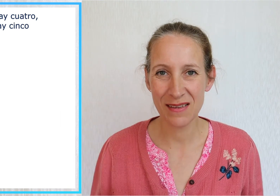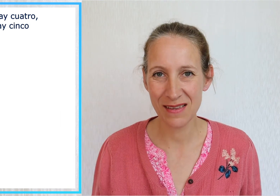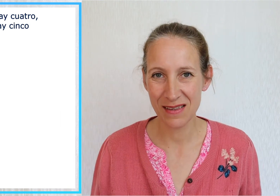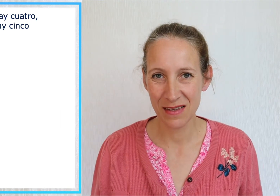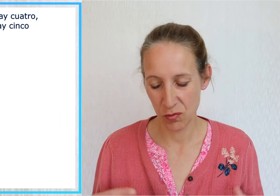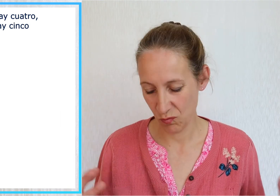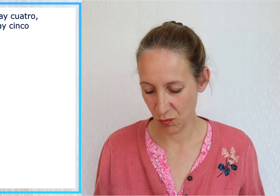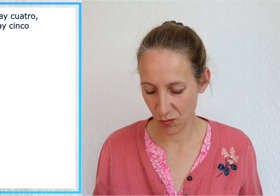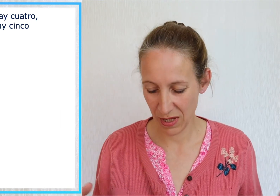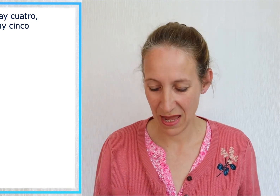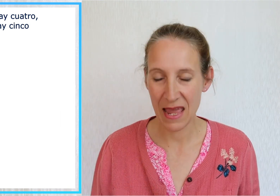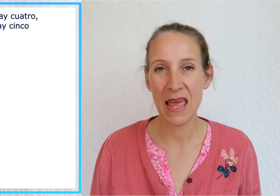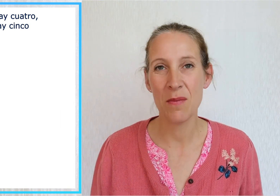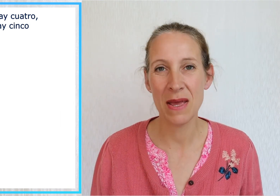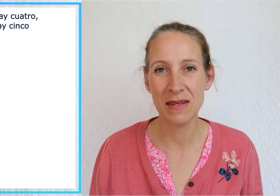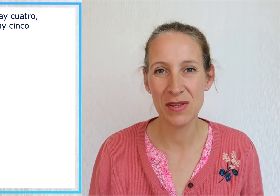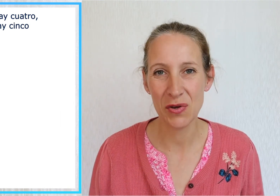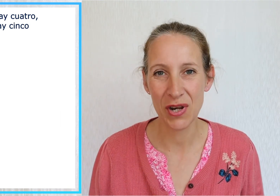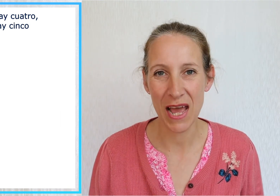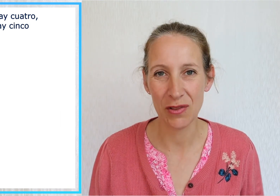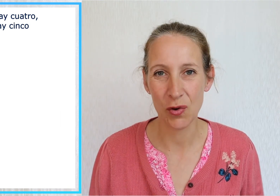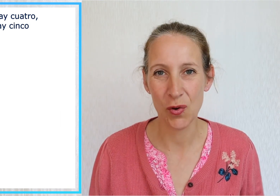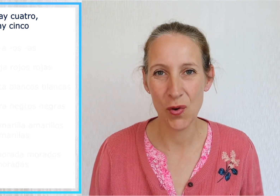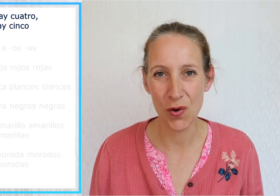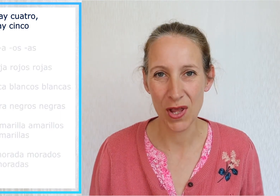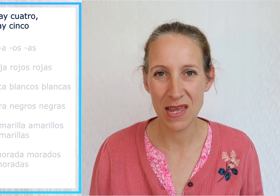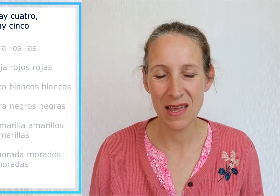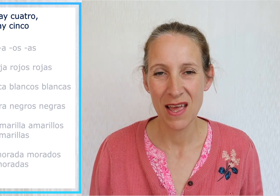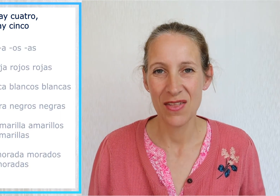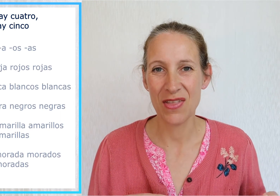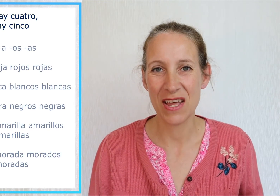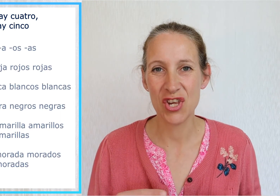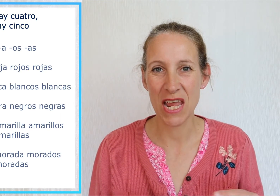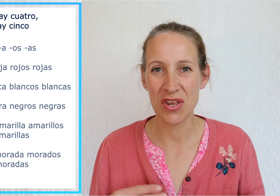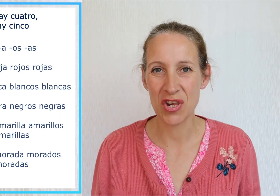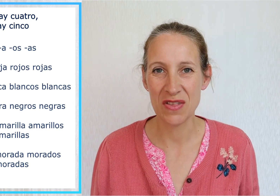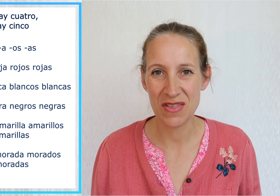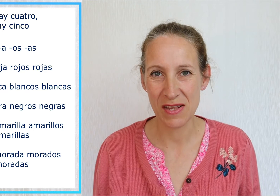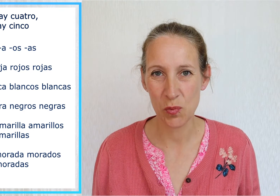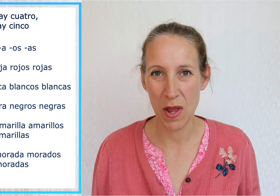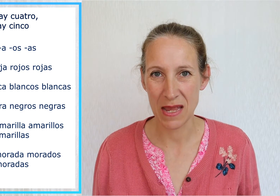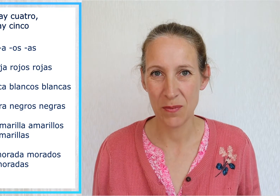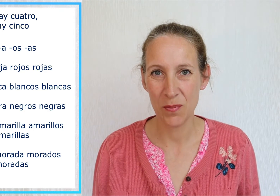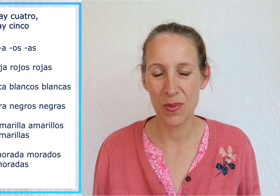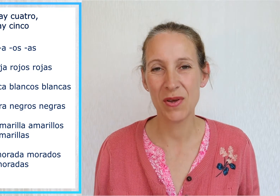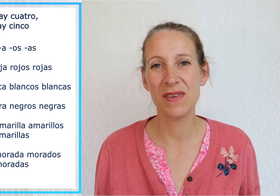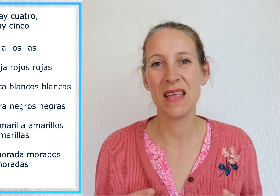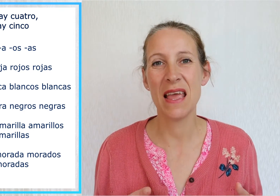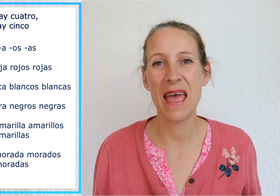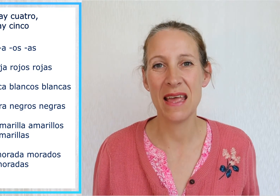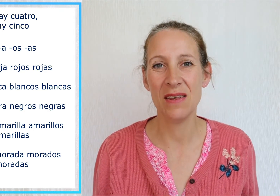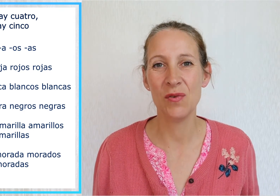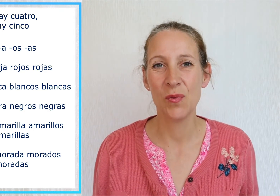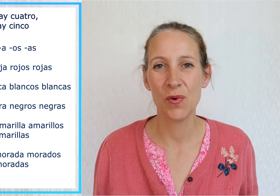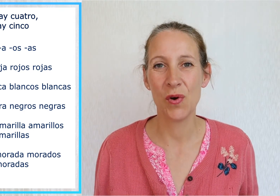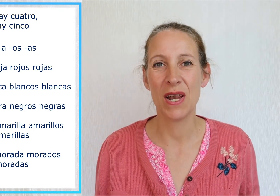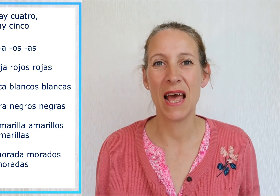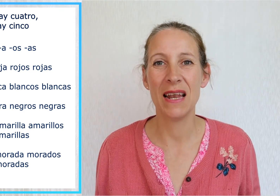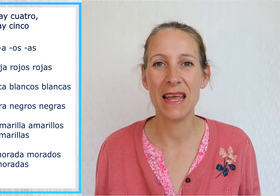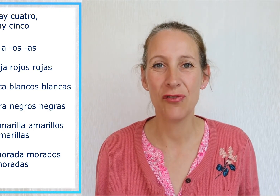colores que he mencionado hoy that change in this way because they end con la